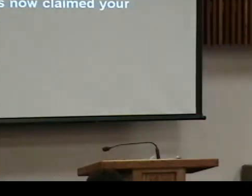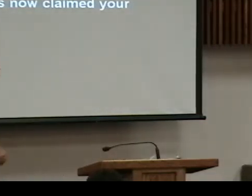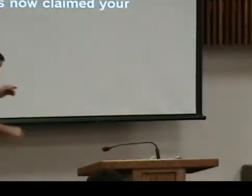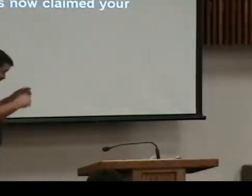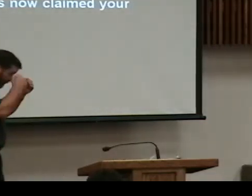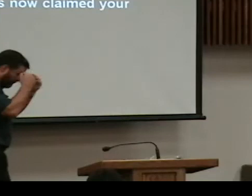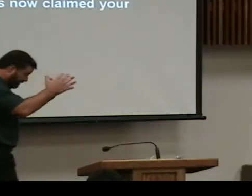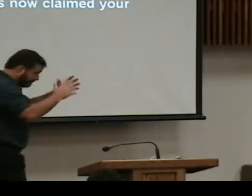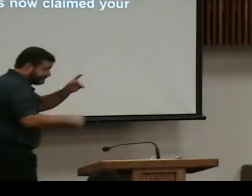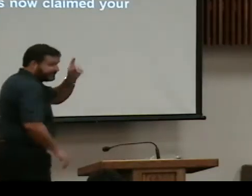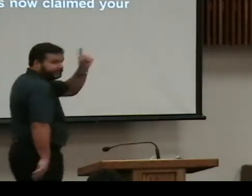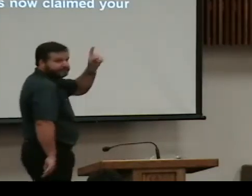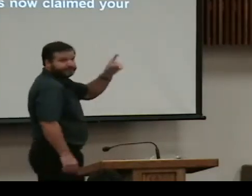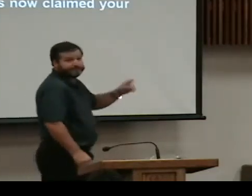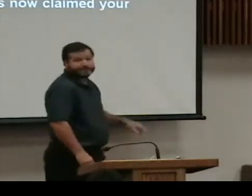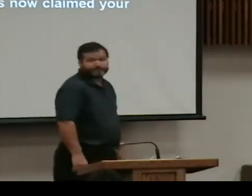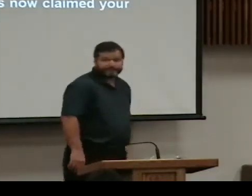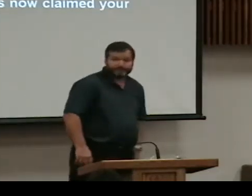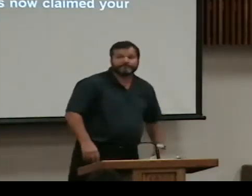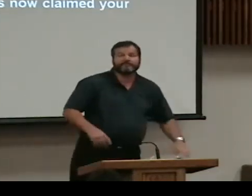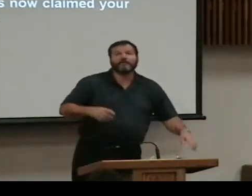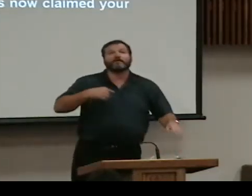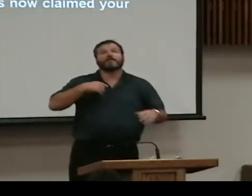You responded to him and obeyed.